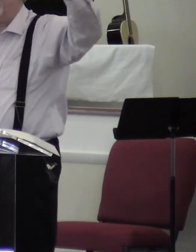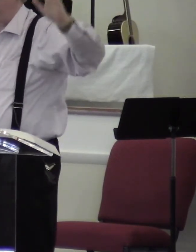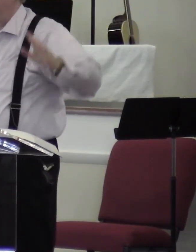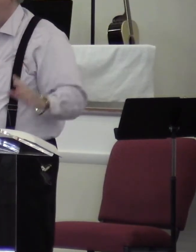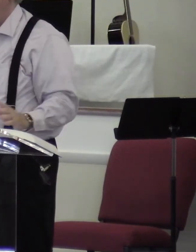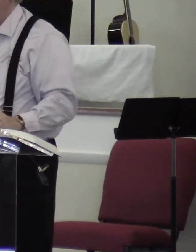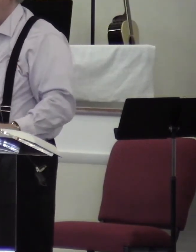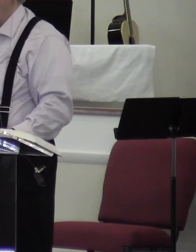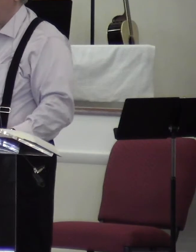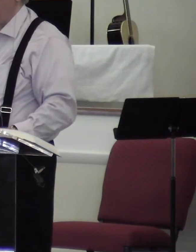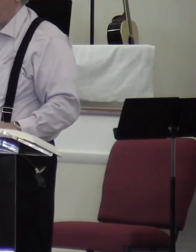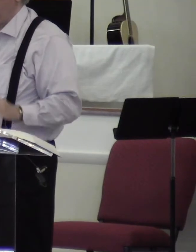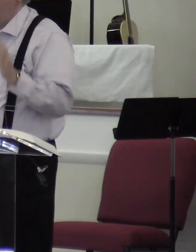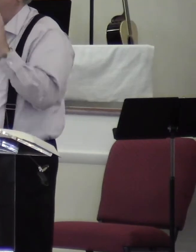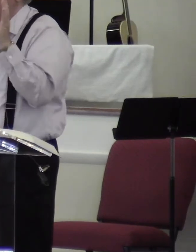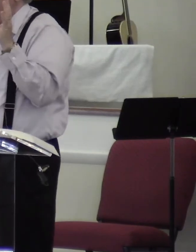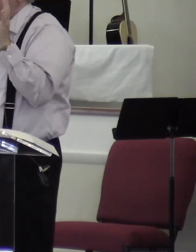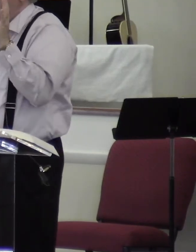Because,